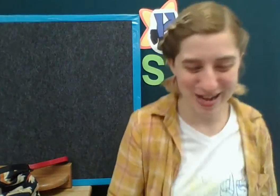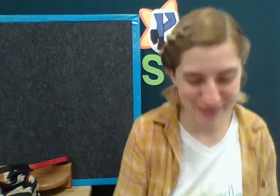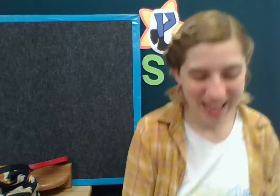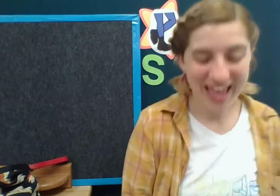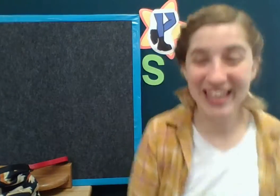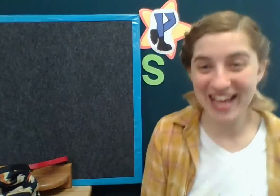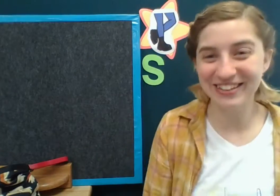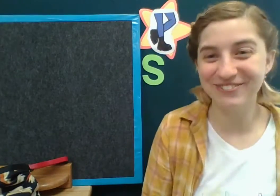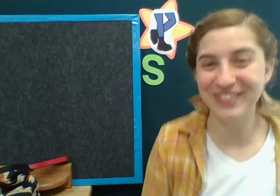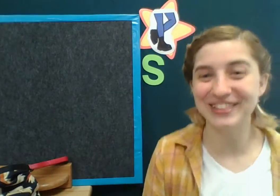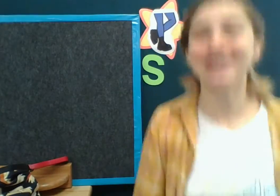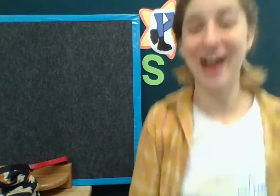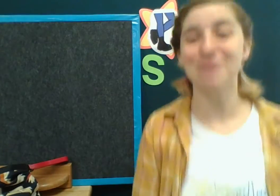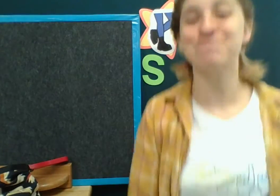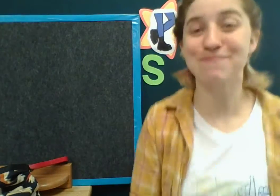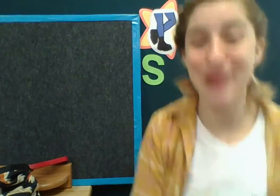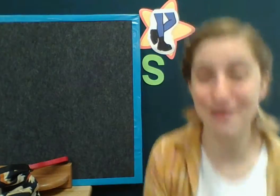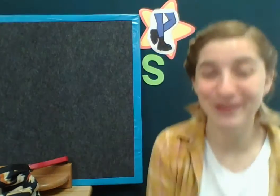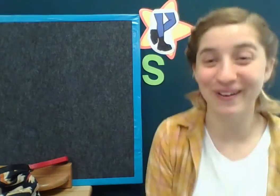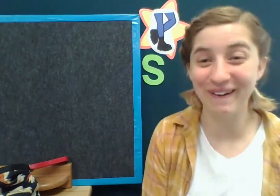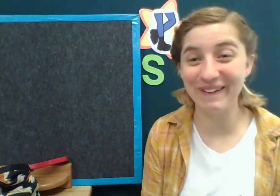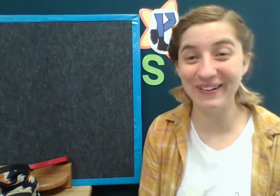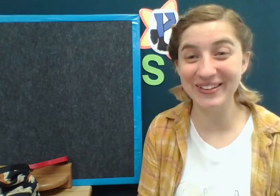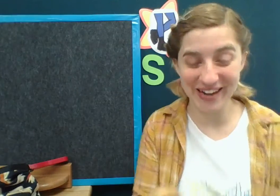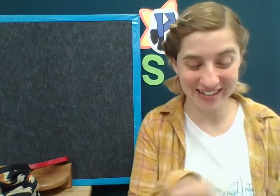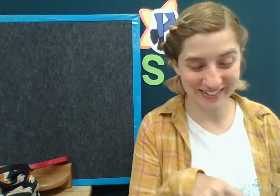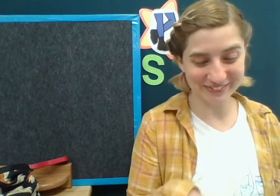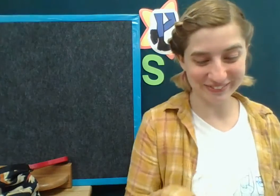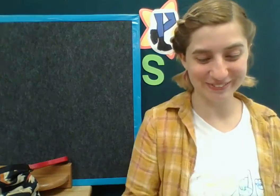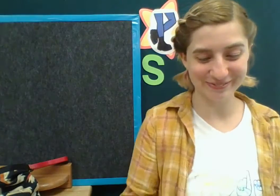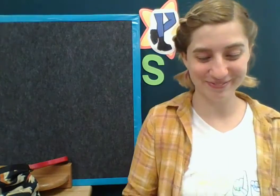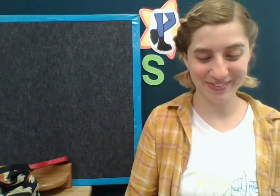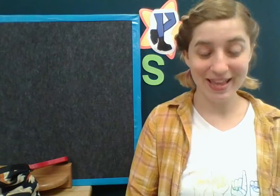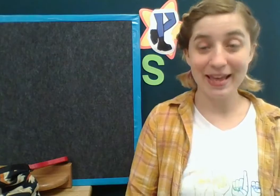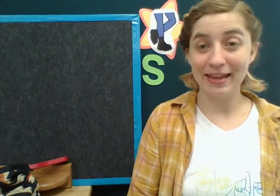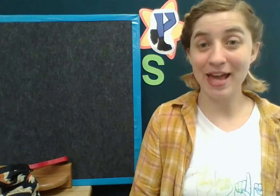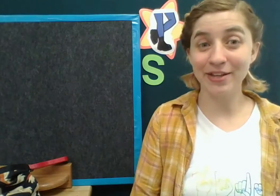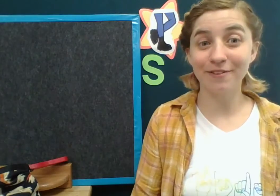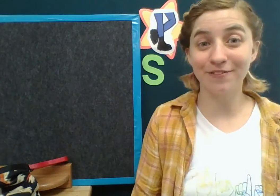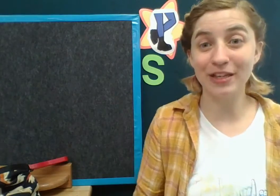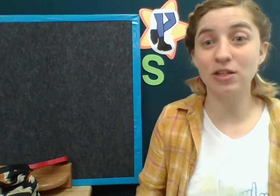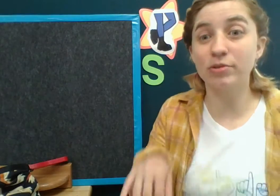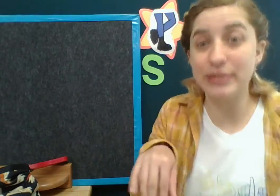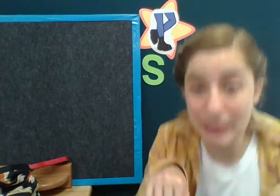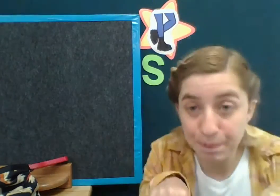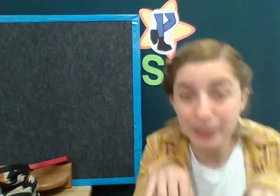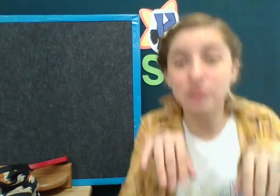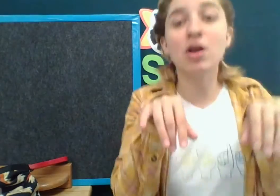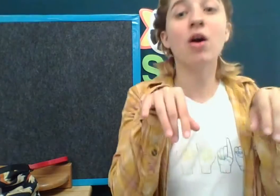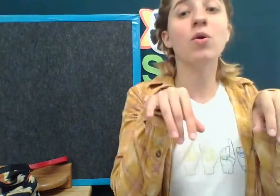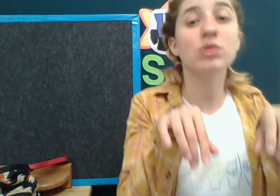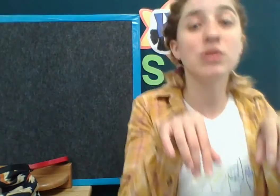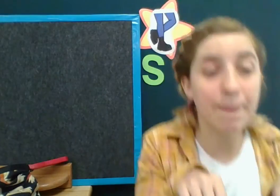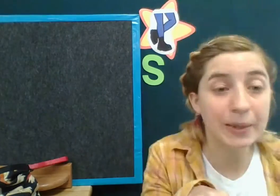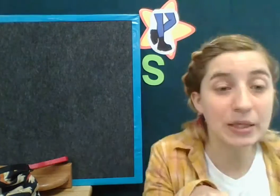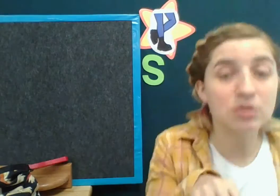hop? Can your feet go hop, hop, hop all around the room? Can your feet go tippy toe, tippy toe?